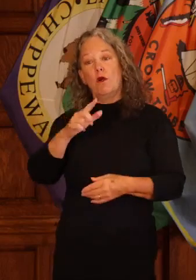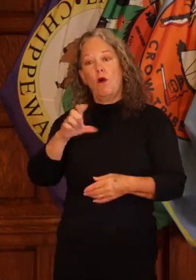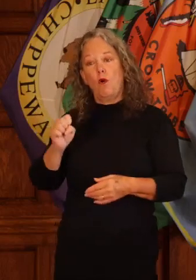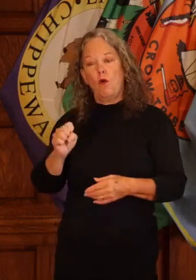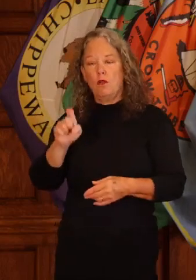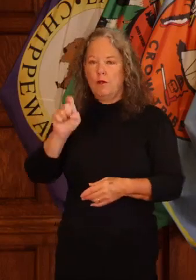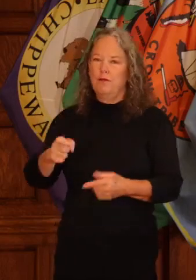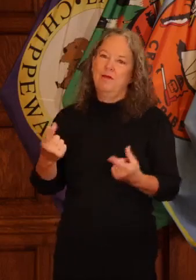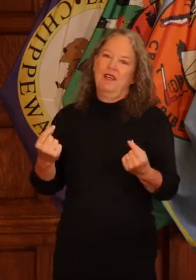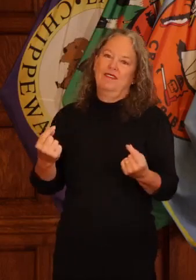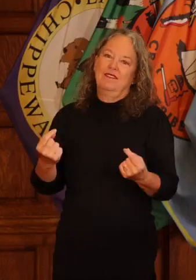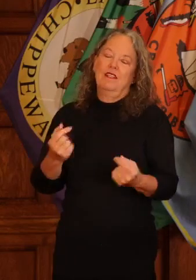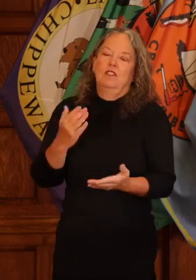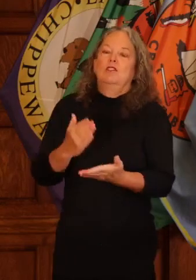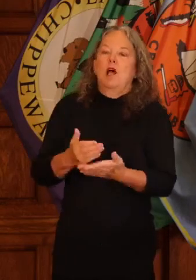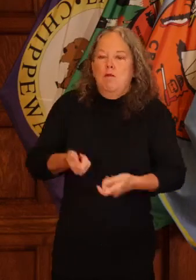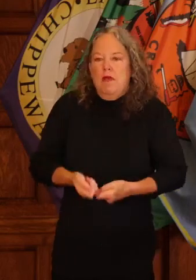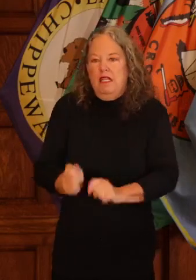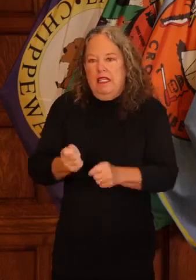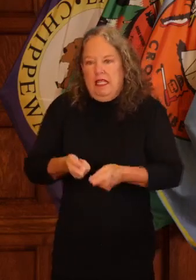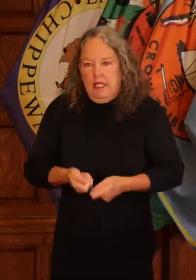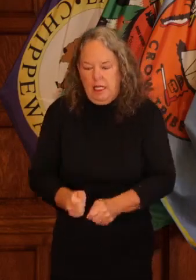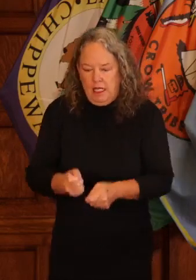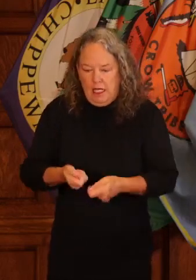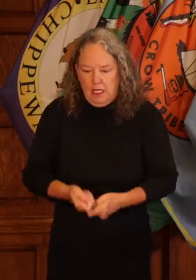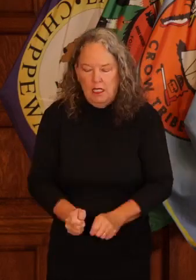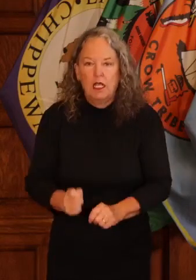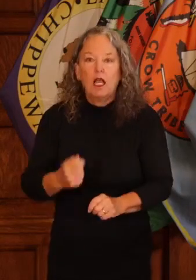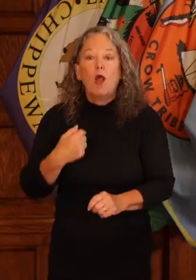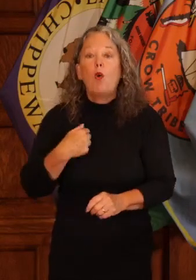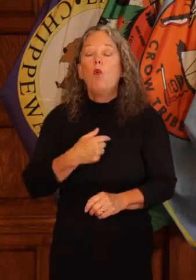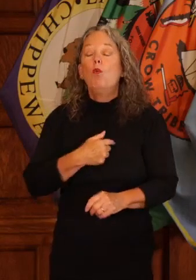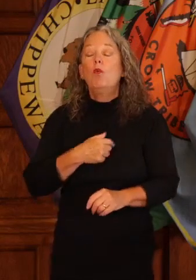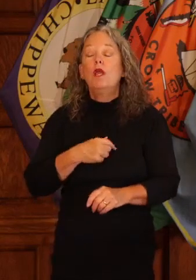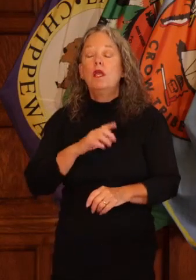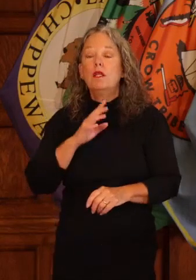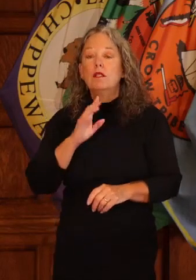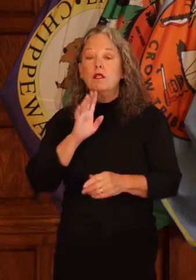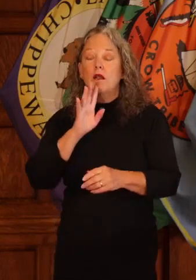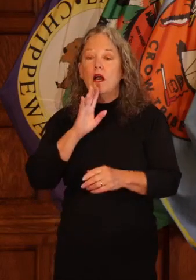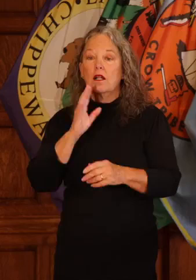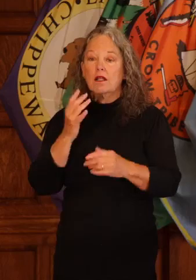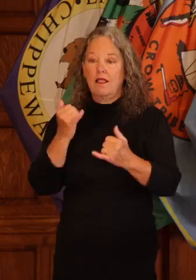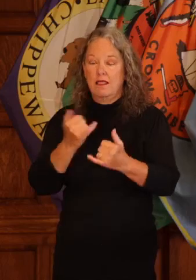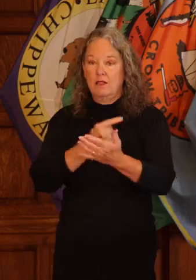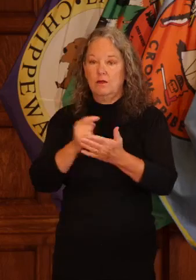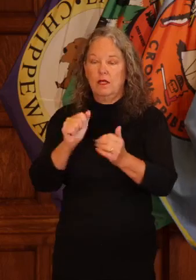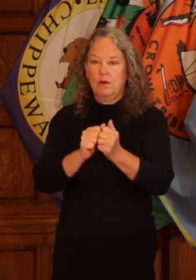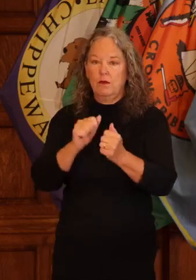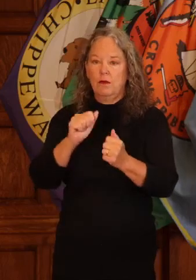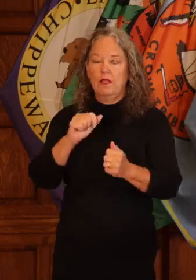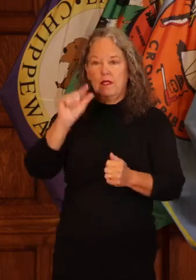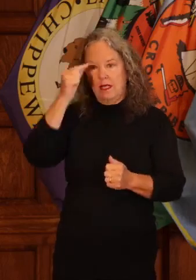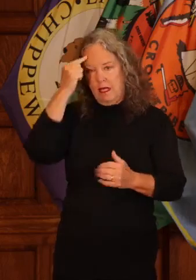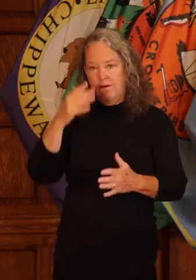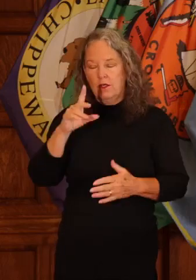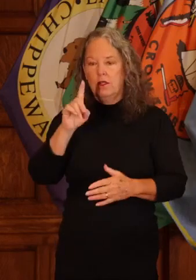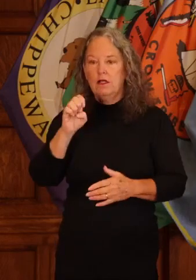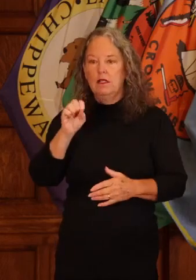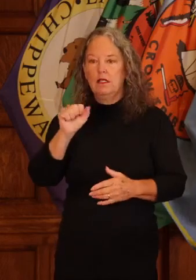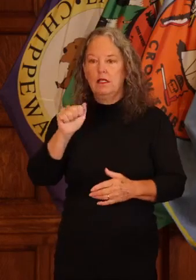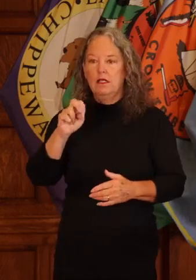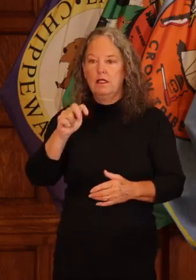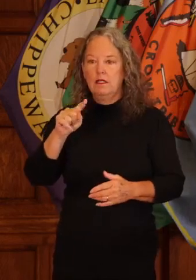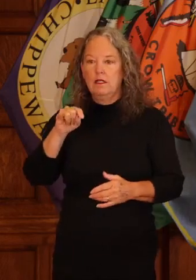digging. And that's where we are. We talked about this earlier this week with Governor DeSantis. We had